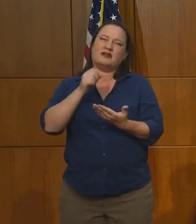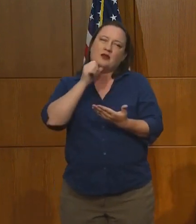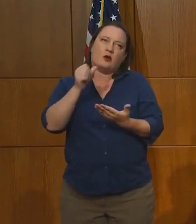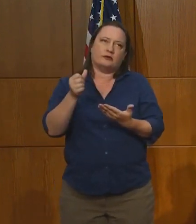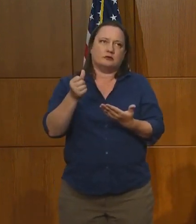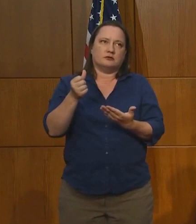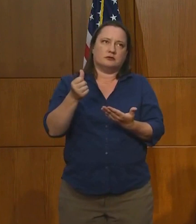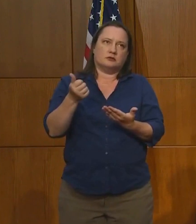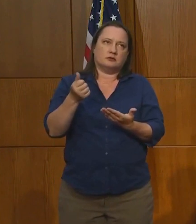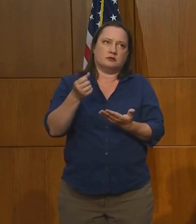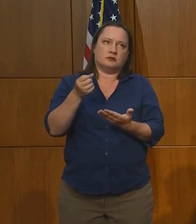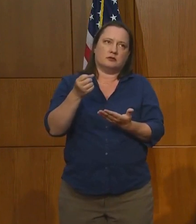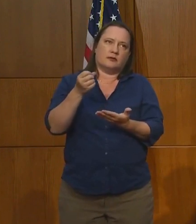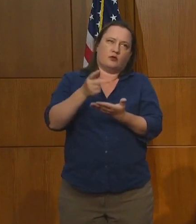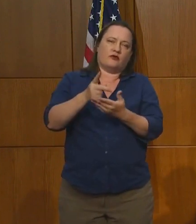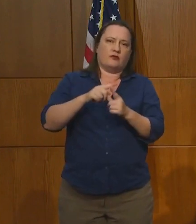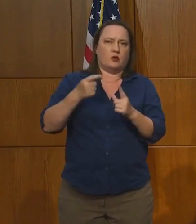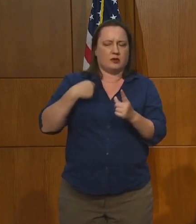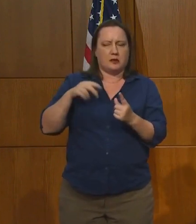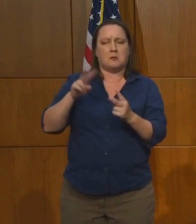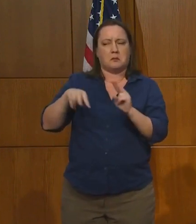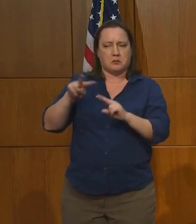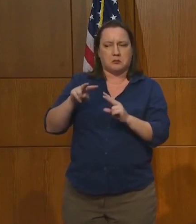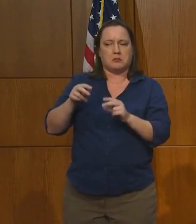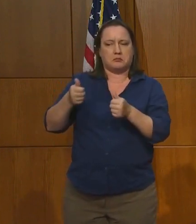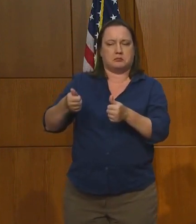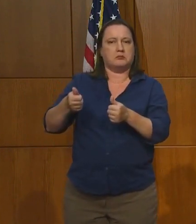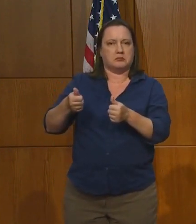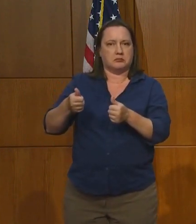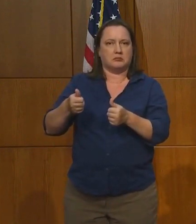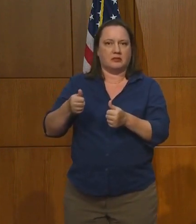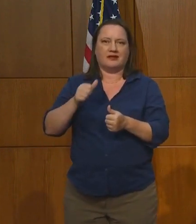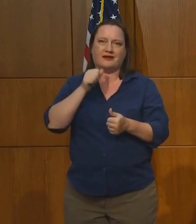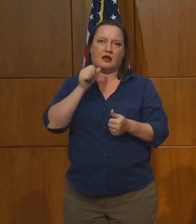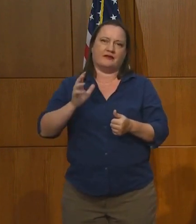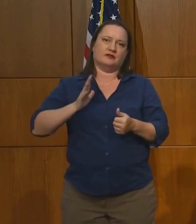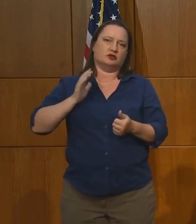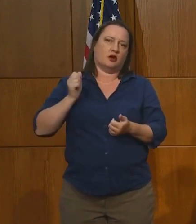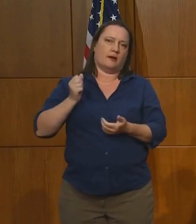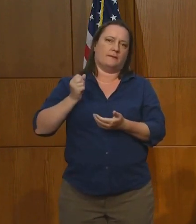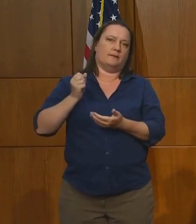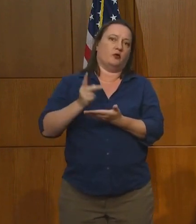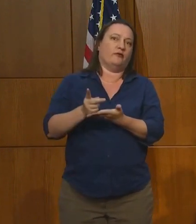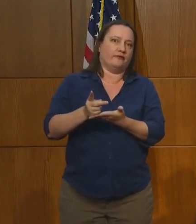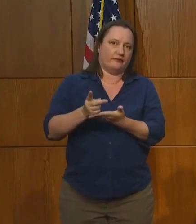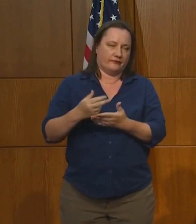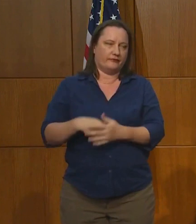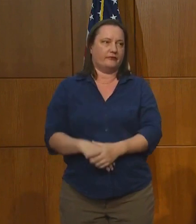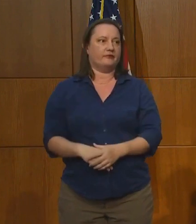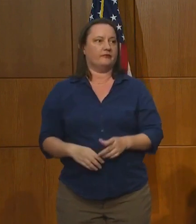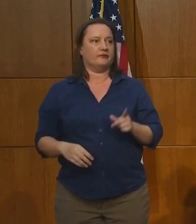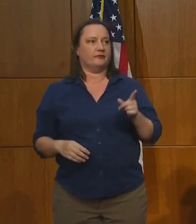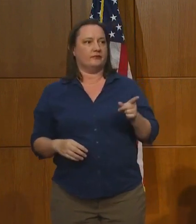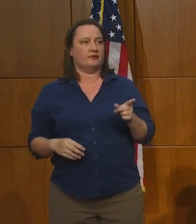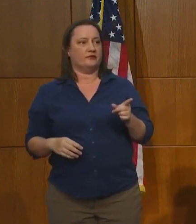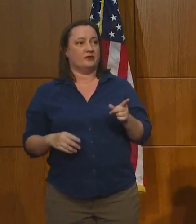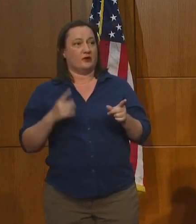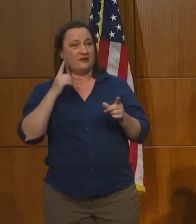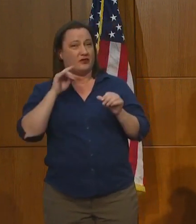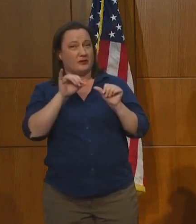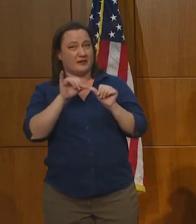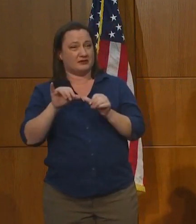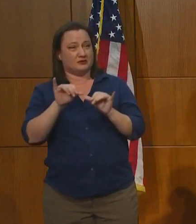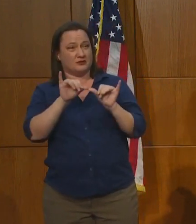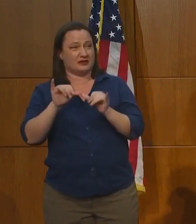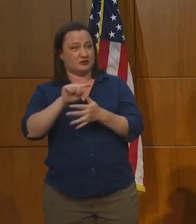them, we certify them, and that's the means that we're using as we move forward. And as far as the specific metrics, are there? They're the same that